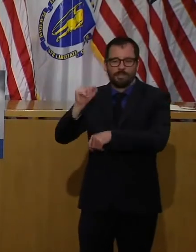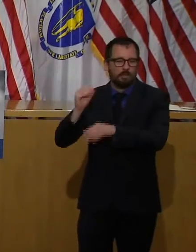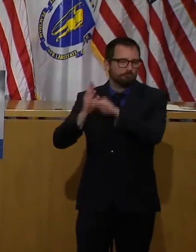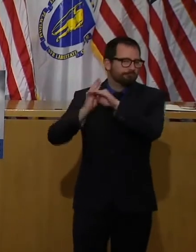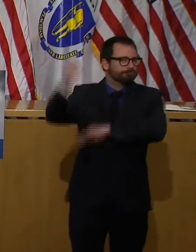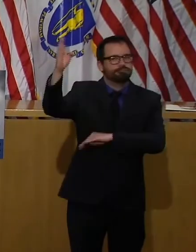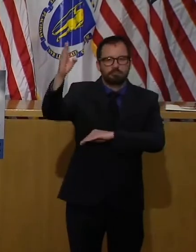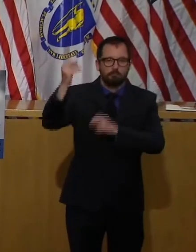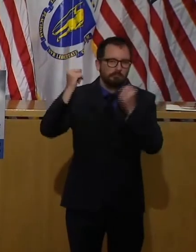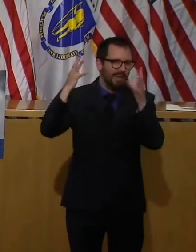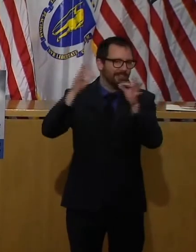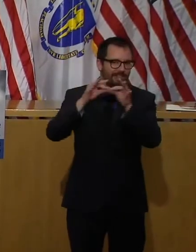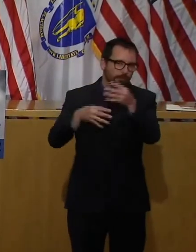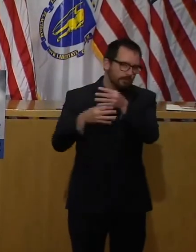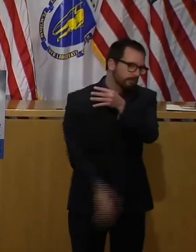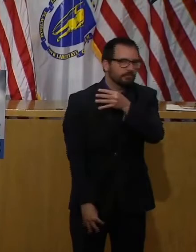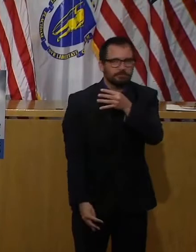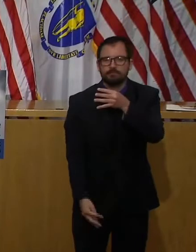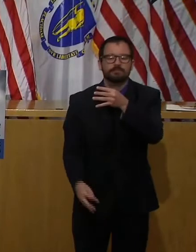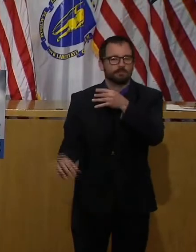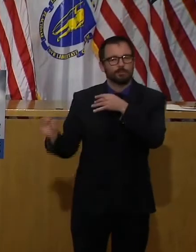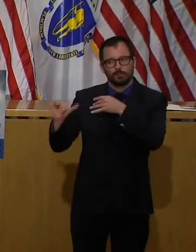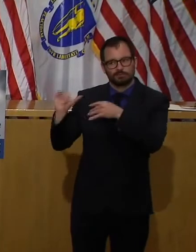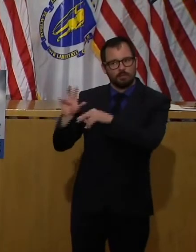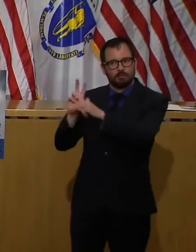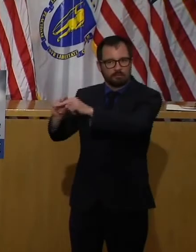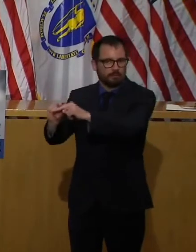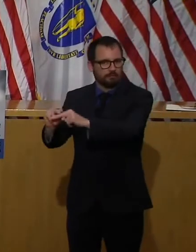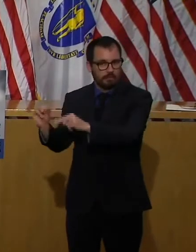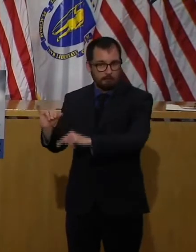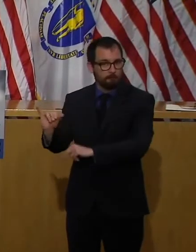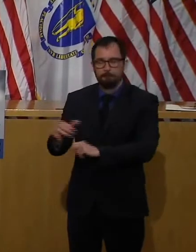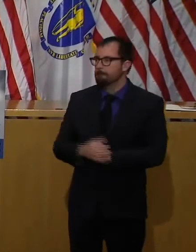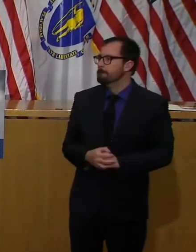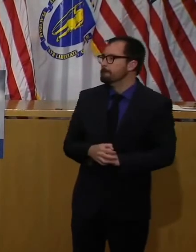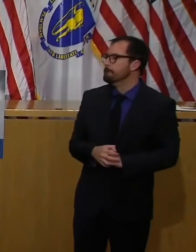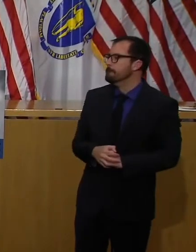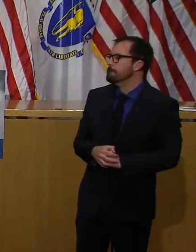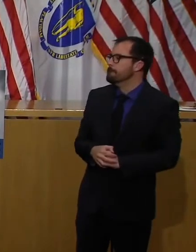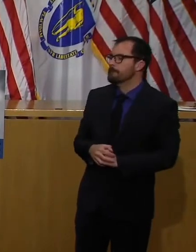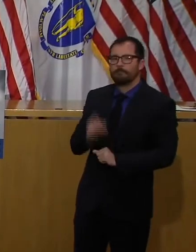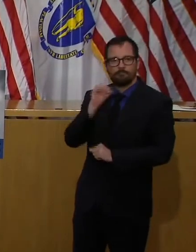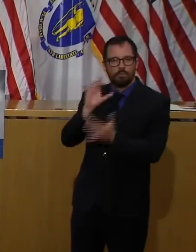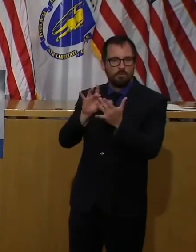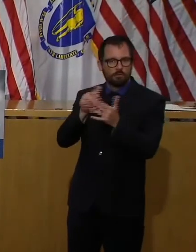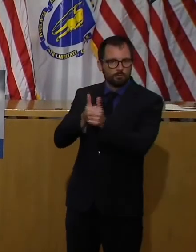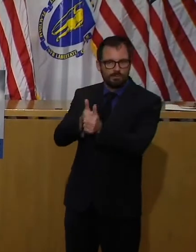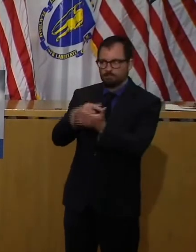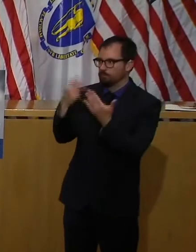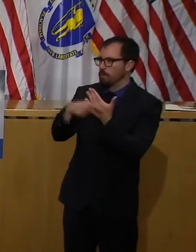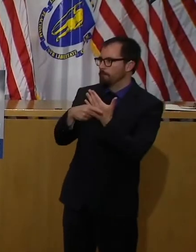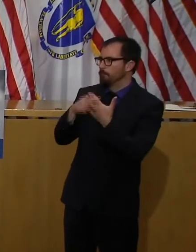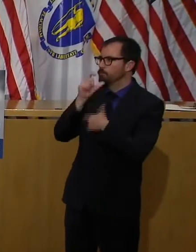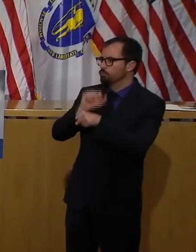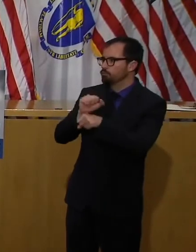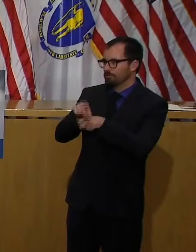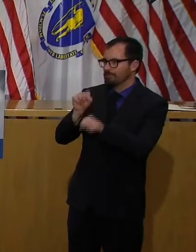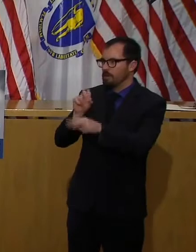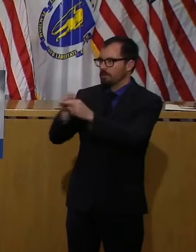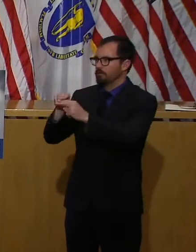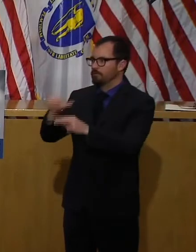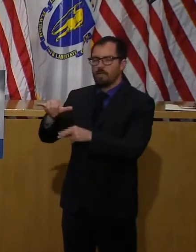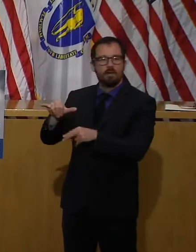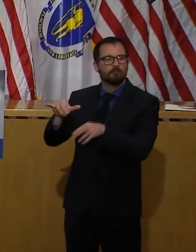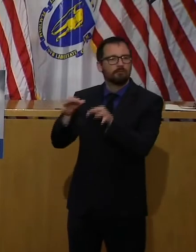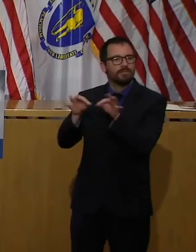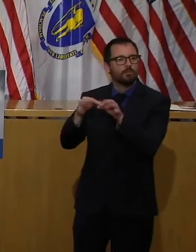made by, you know, people actually having to go to the homes? And then you said obviously they don't get a hold of them by phone, they go in person. Do you know how much percentage? I don't have that off the